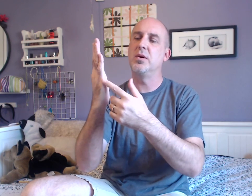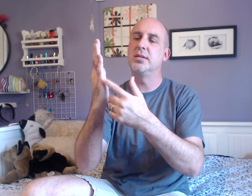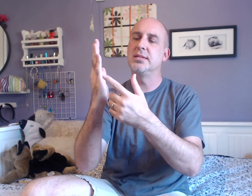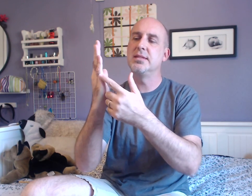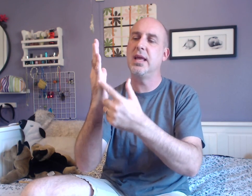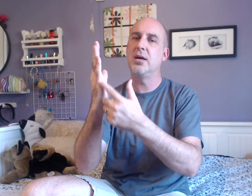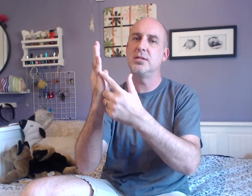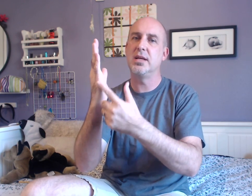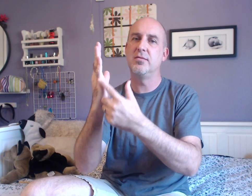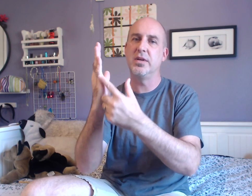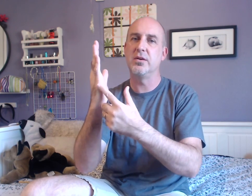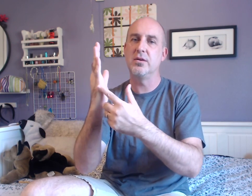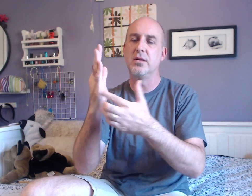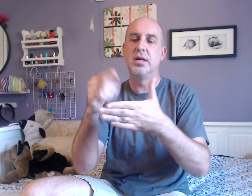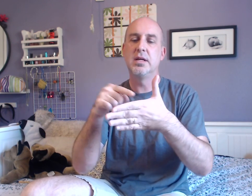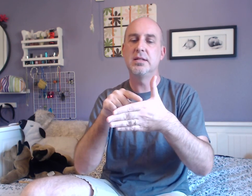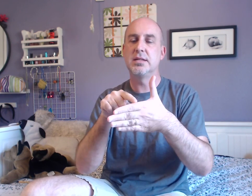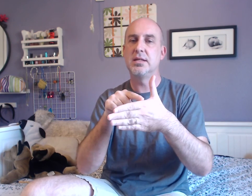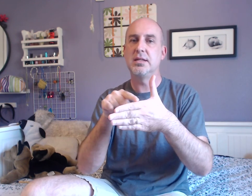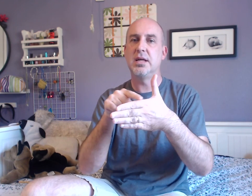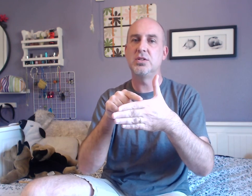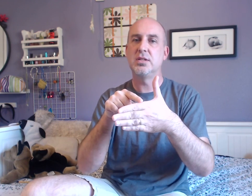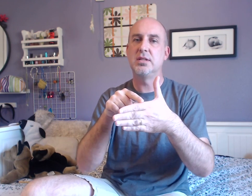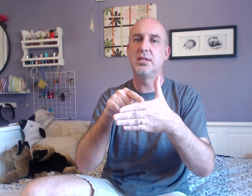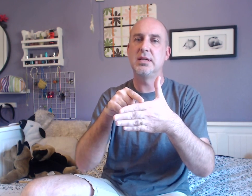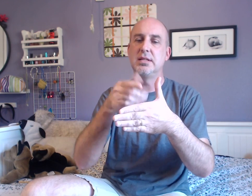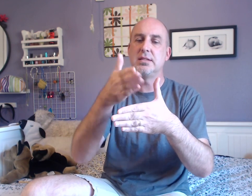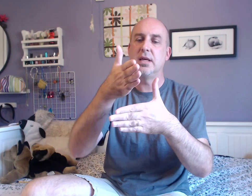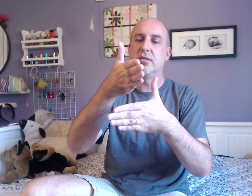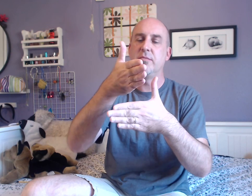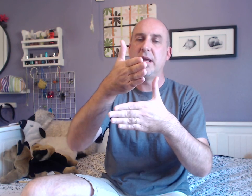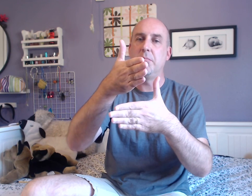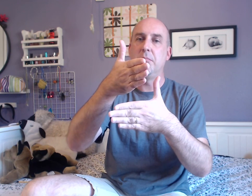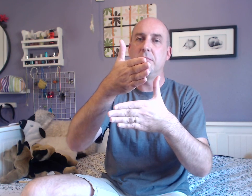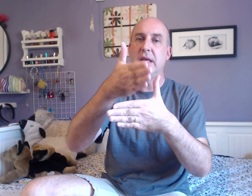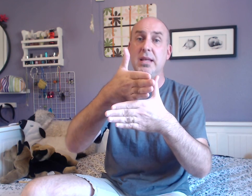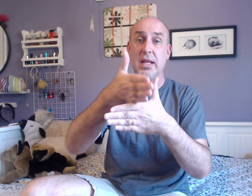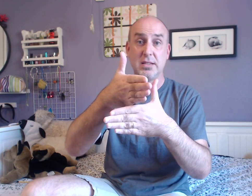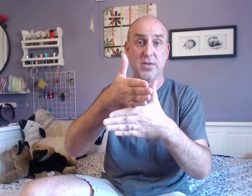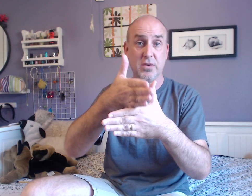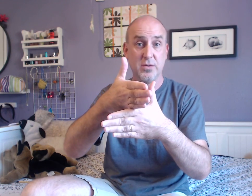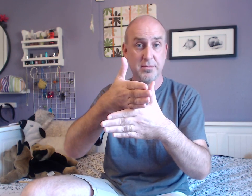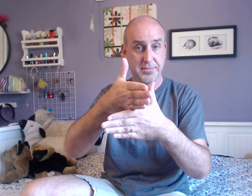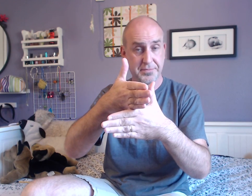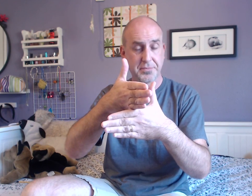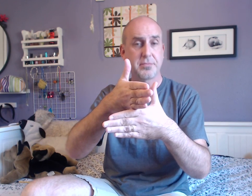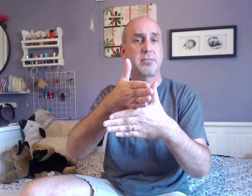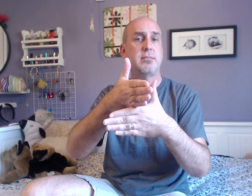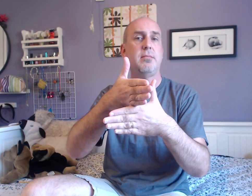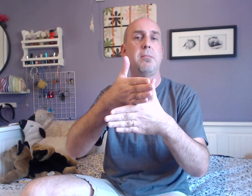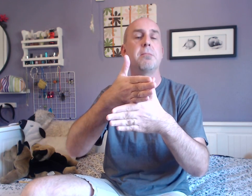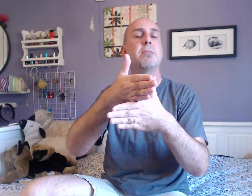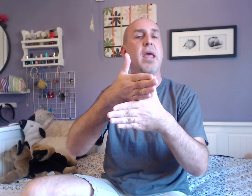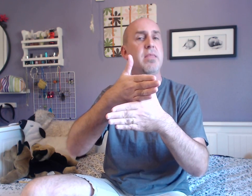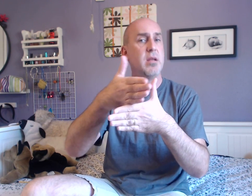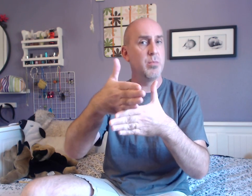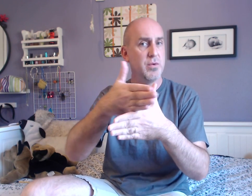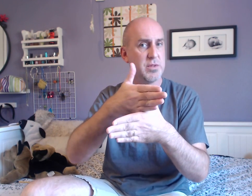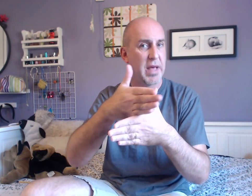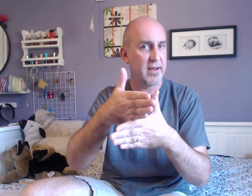This is the outside finger. It's going to touch the inside of my index finger, and then it moves back and